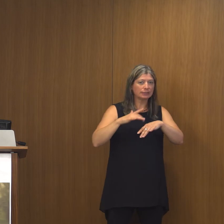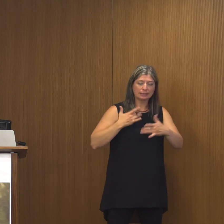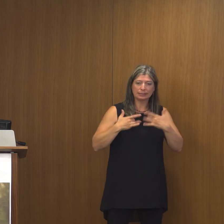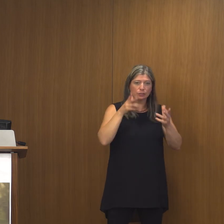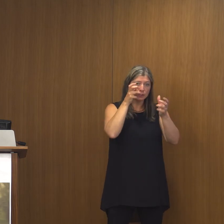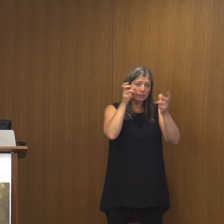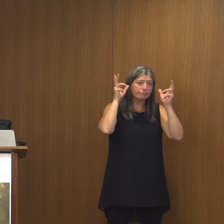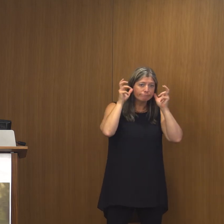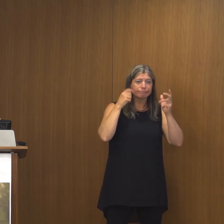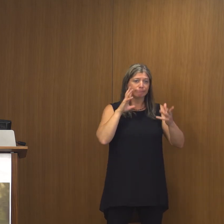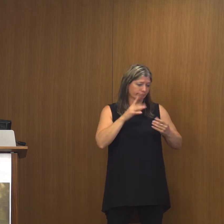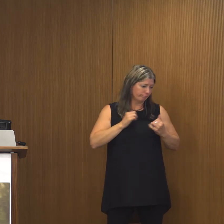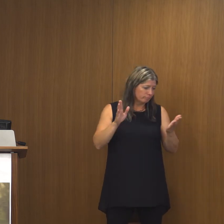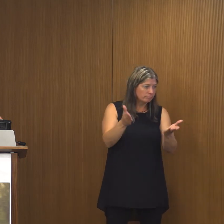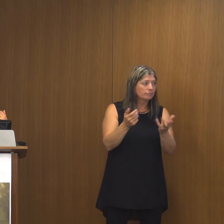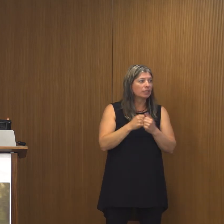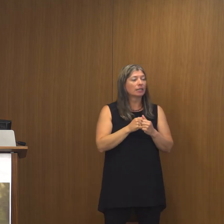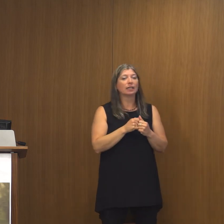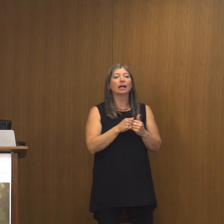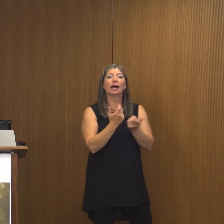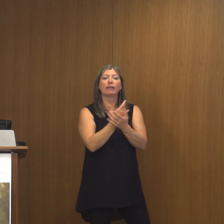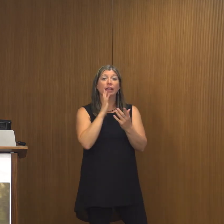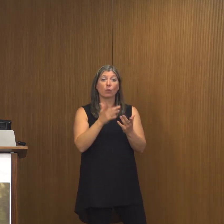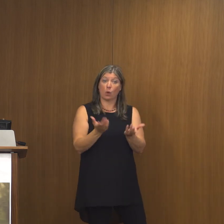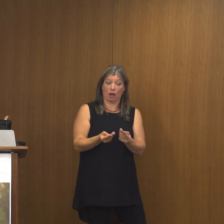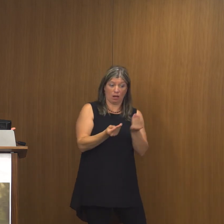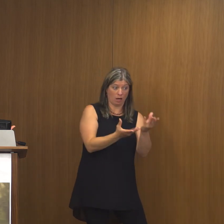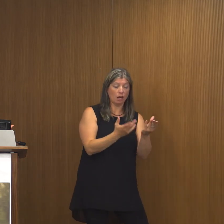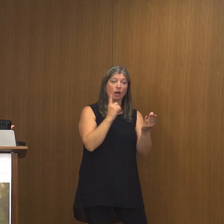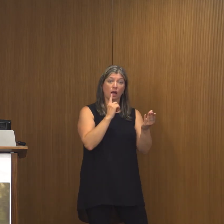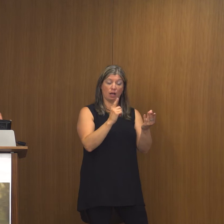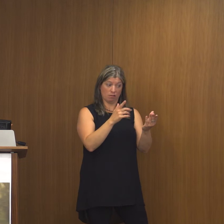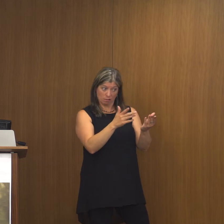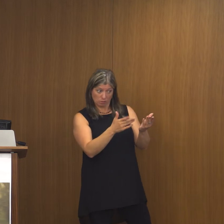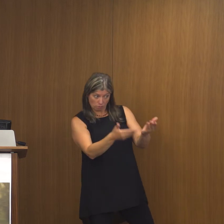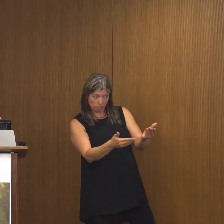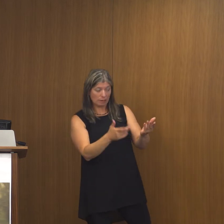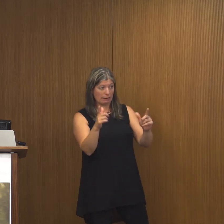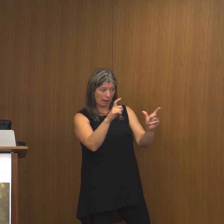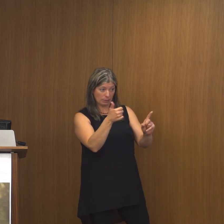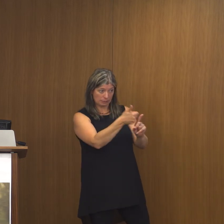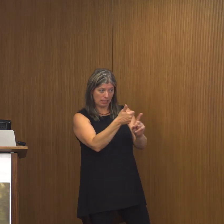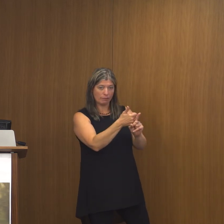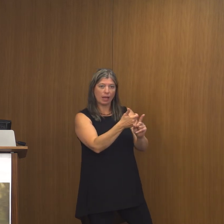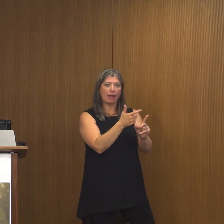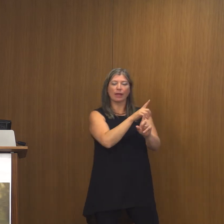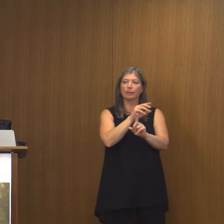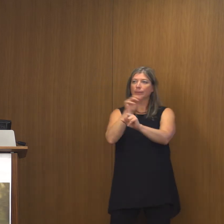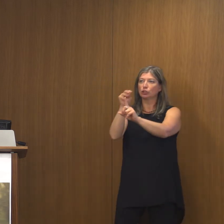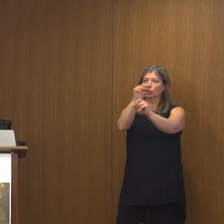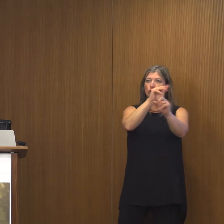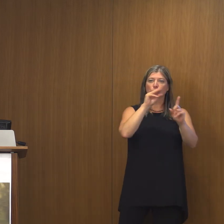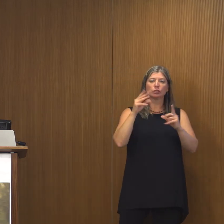And they were asked to get a camera and tell us with images what inclusion, what rights meant for them, what